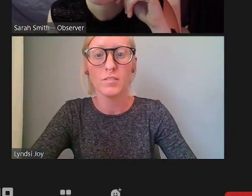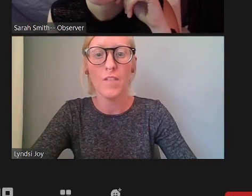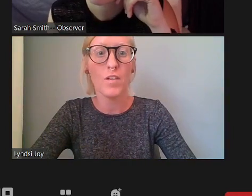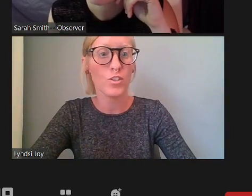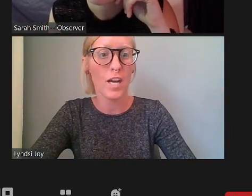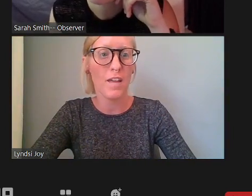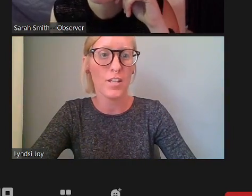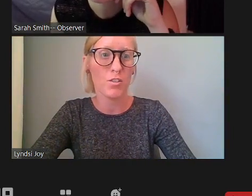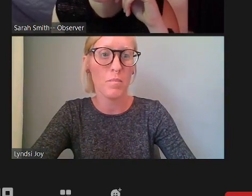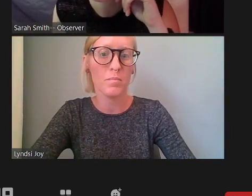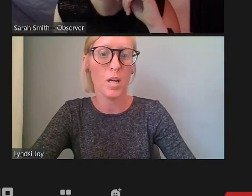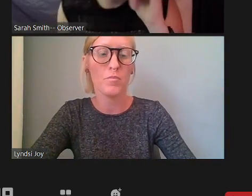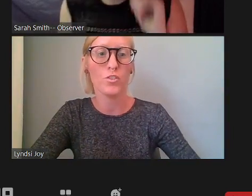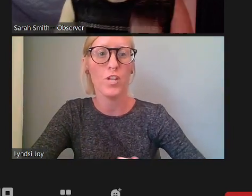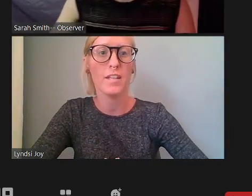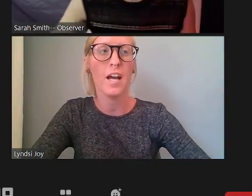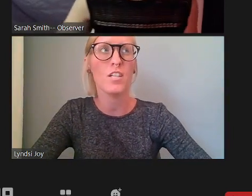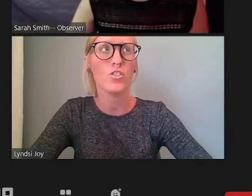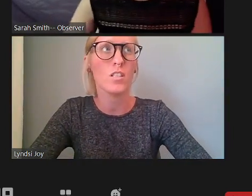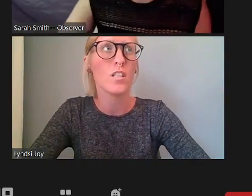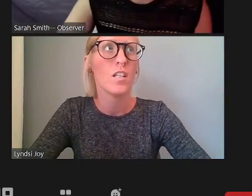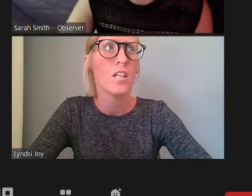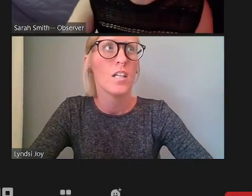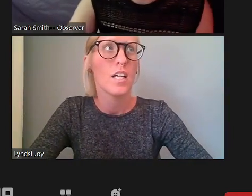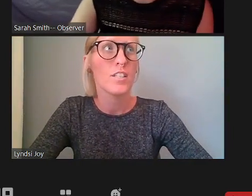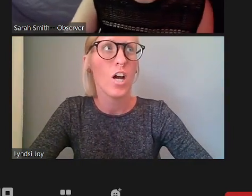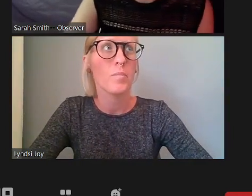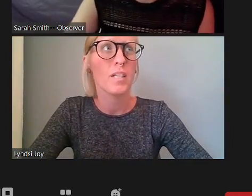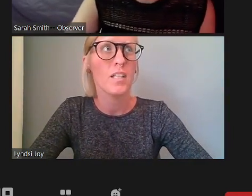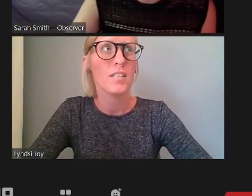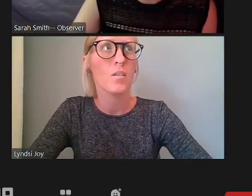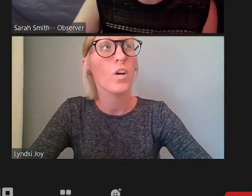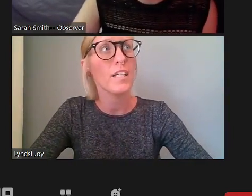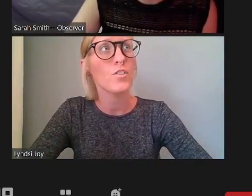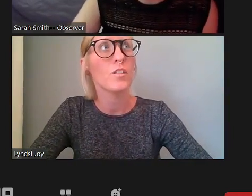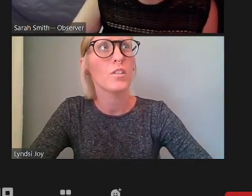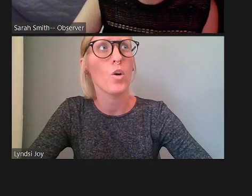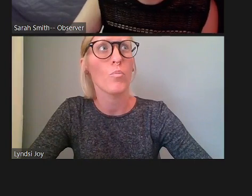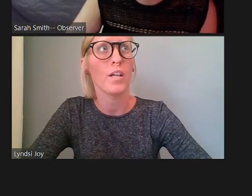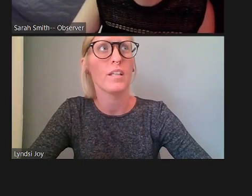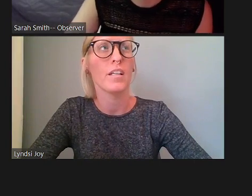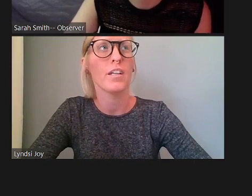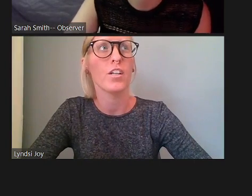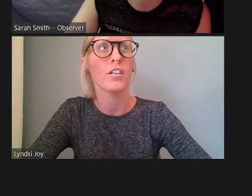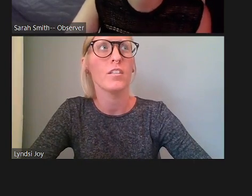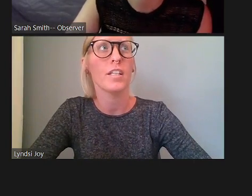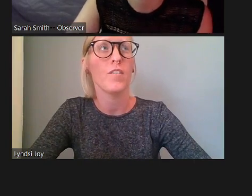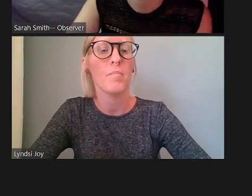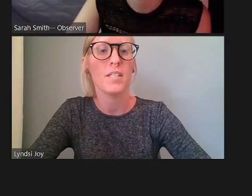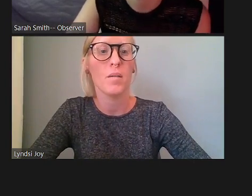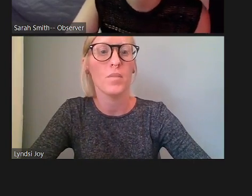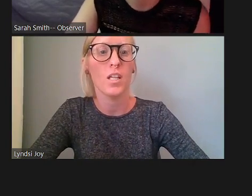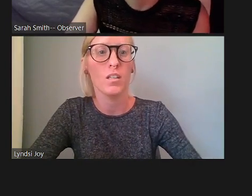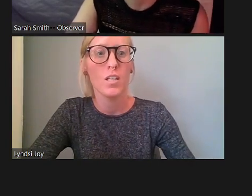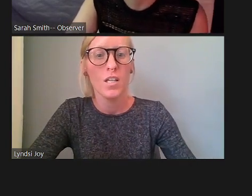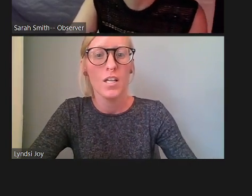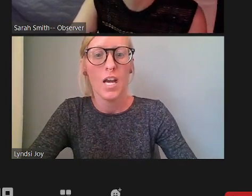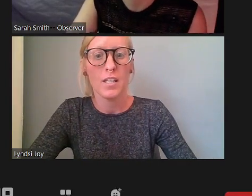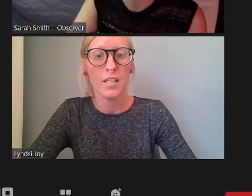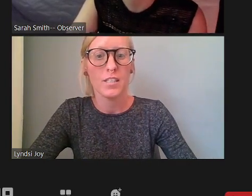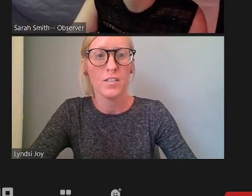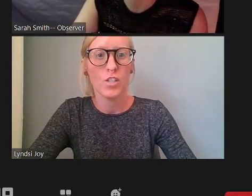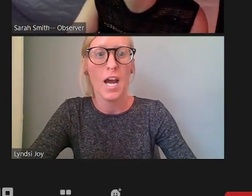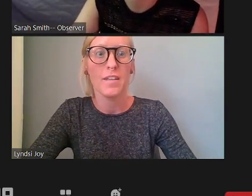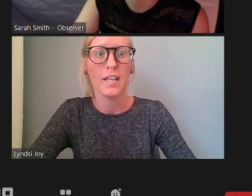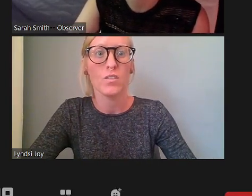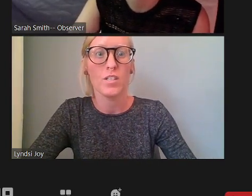Yeah, I've never tried that, so I'm up for trying that. It's hard because, well, I guess you can incorporate it later. Like if I miss something and then